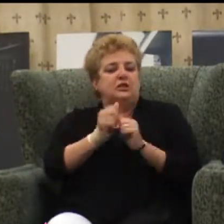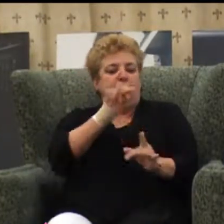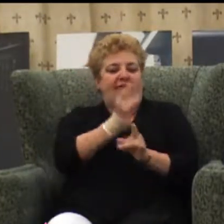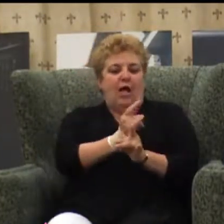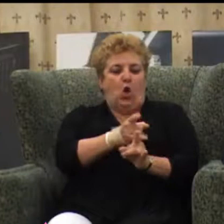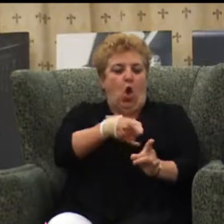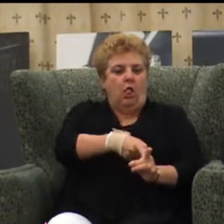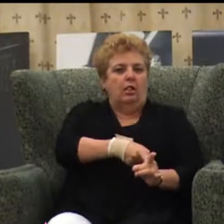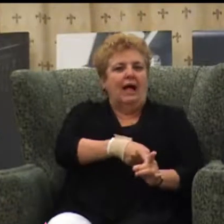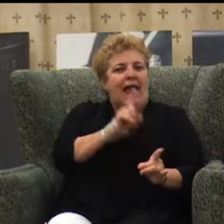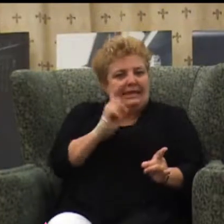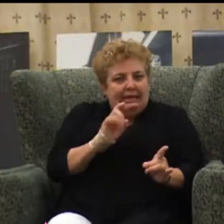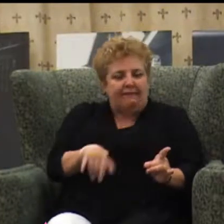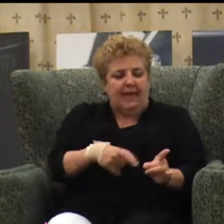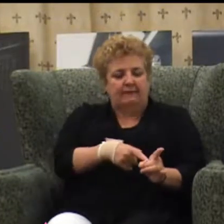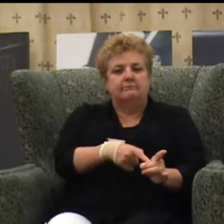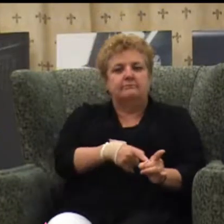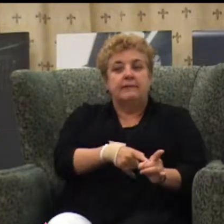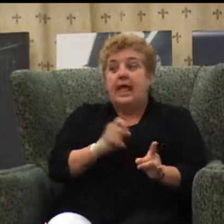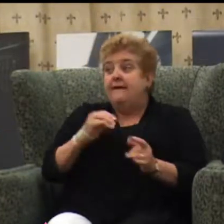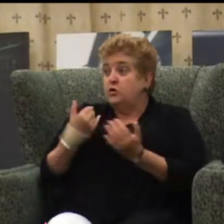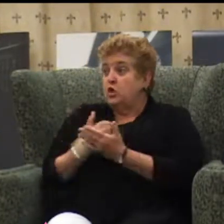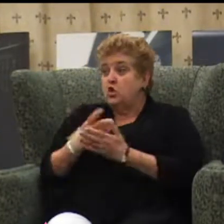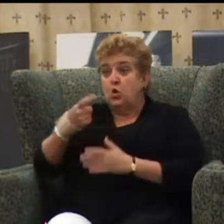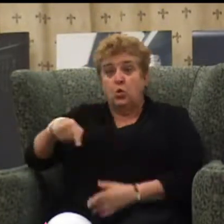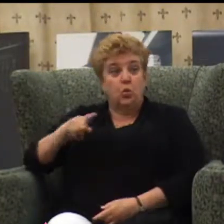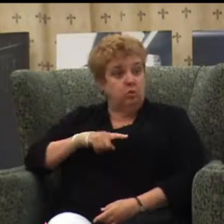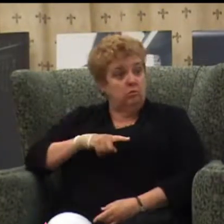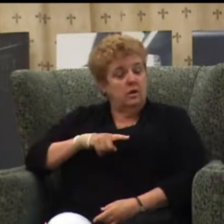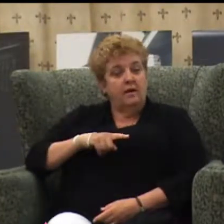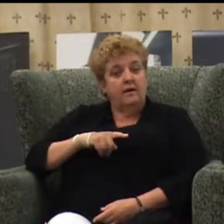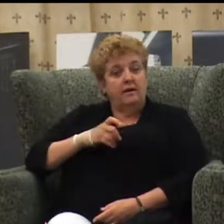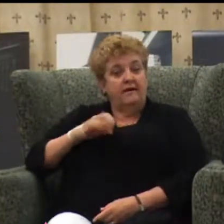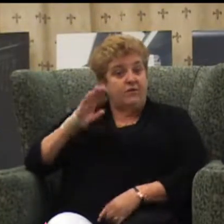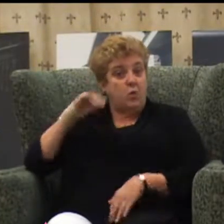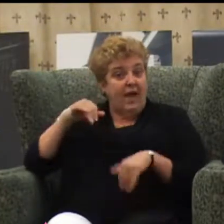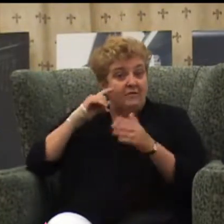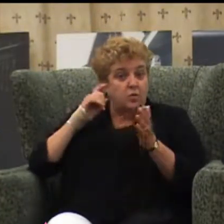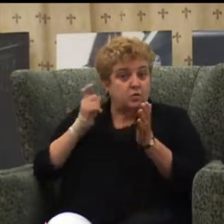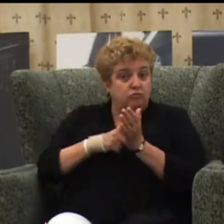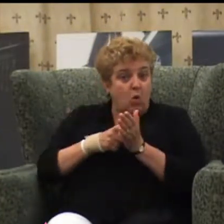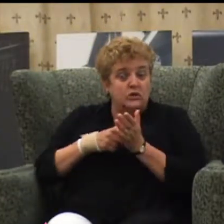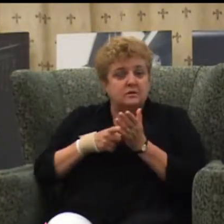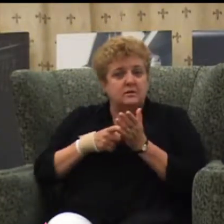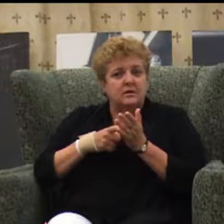And, you know, if you're new, if you haven't noticed, we're the only people that want a reward because we ran out of a burning building.